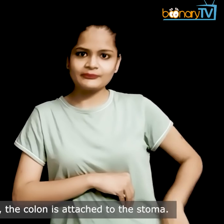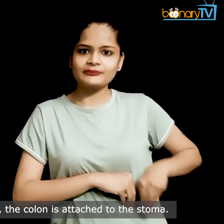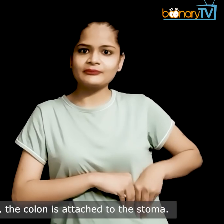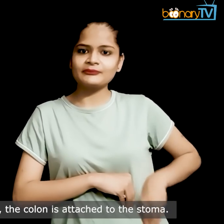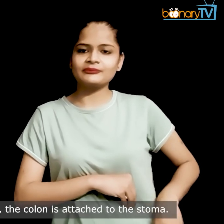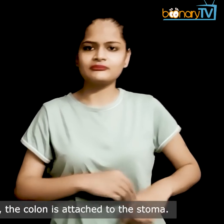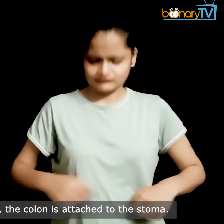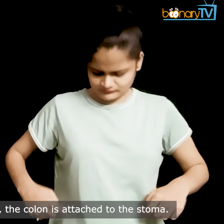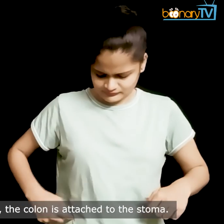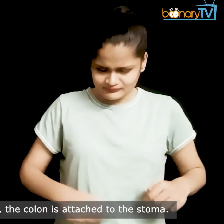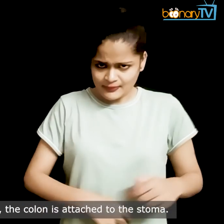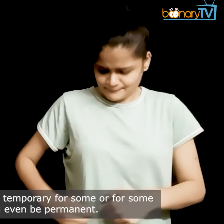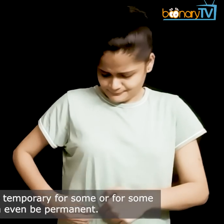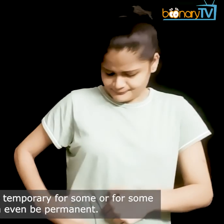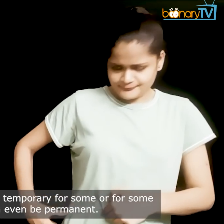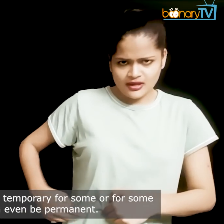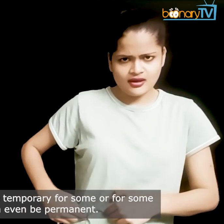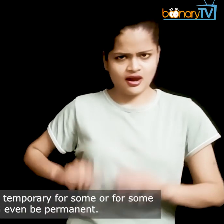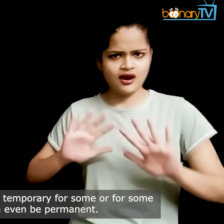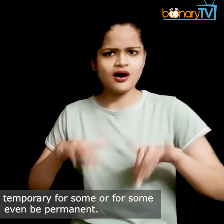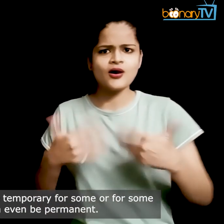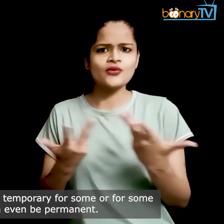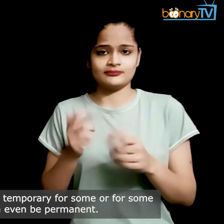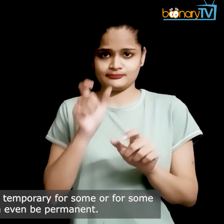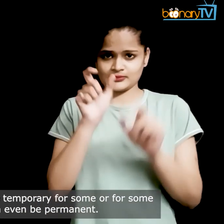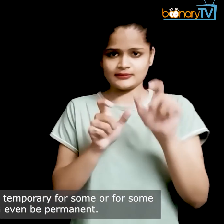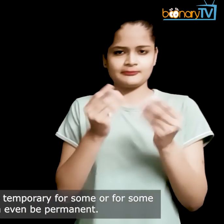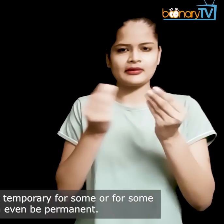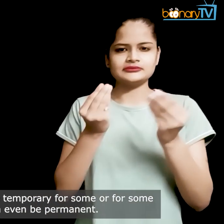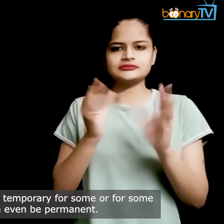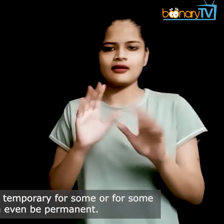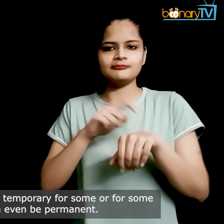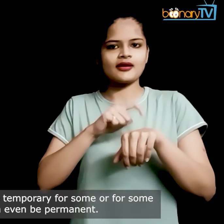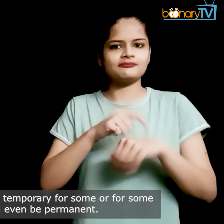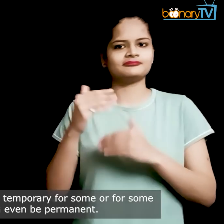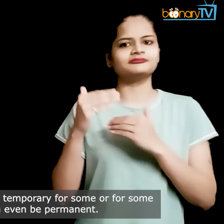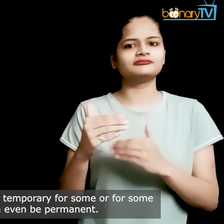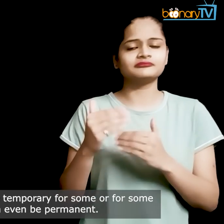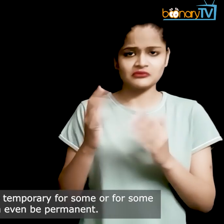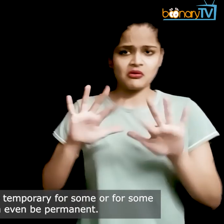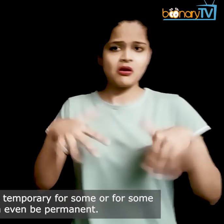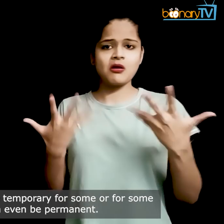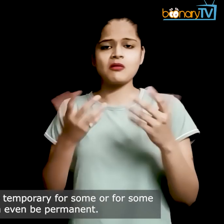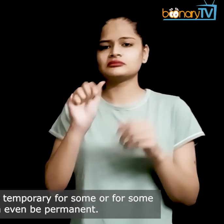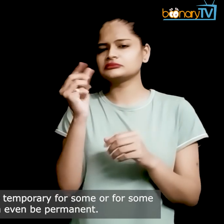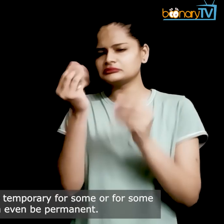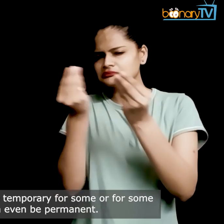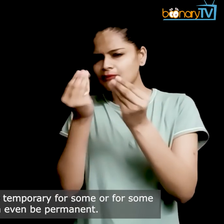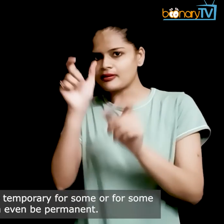stoma such ostomy bags can be temporary for some or